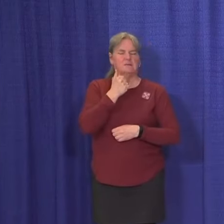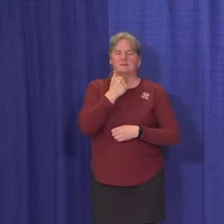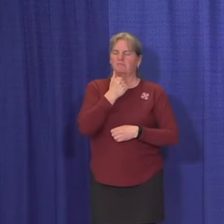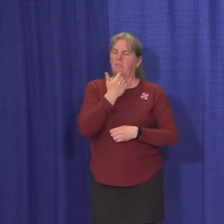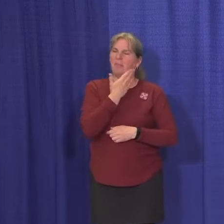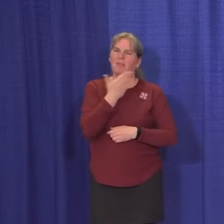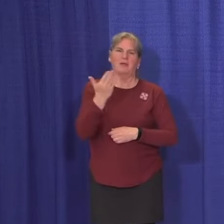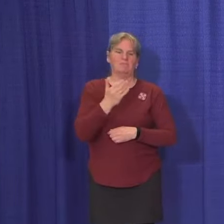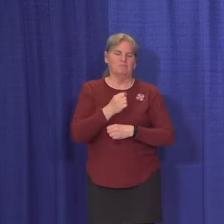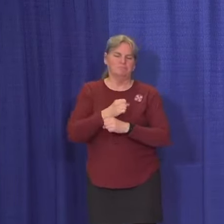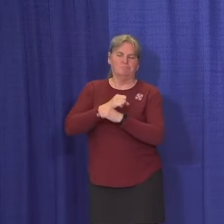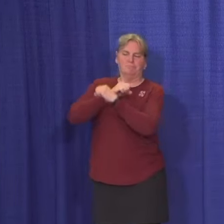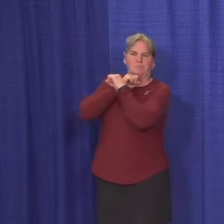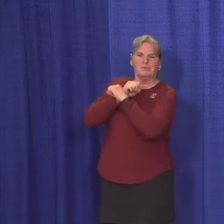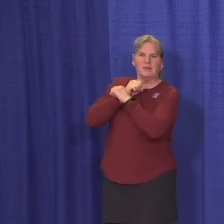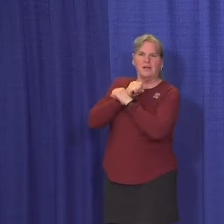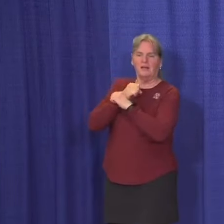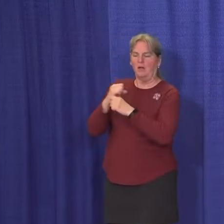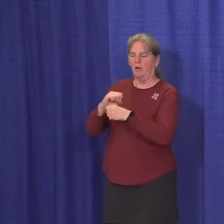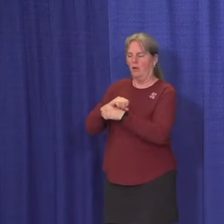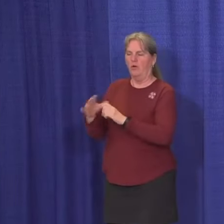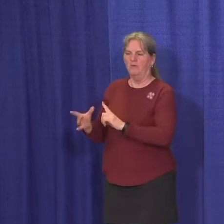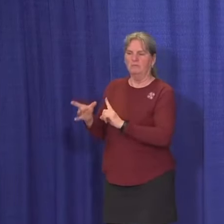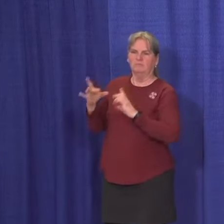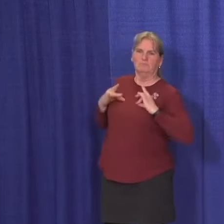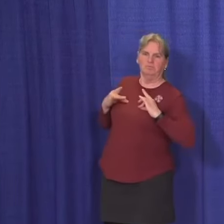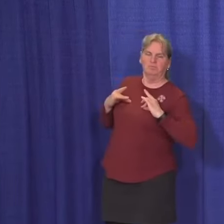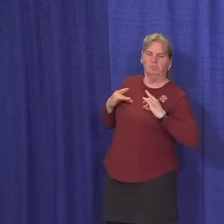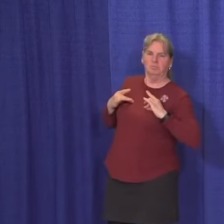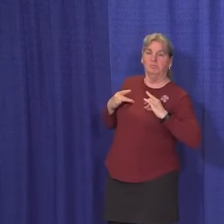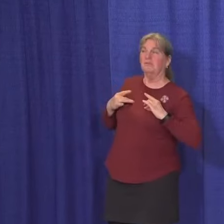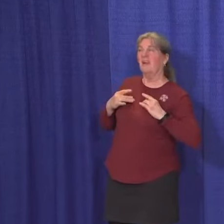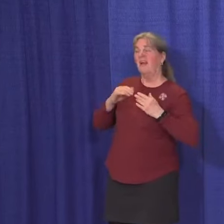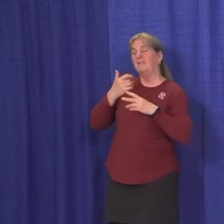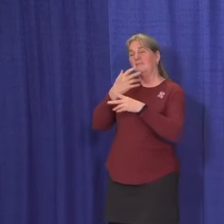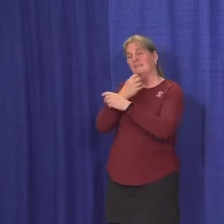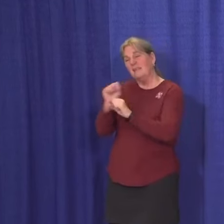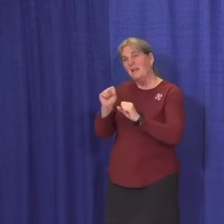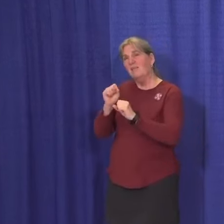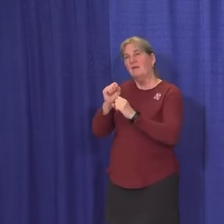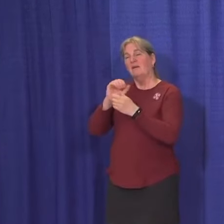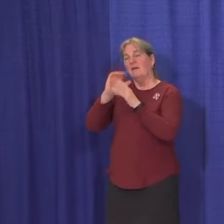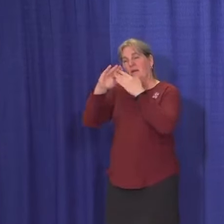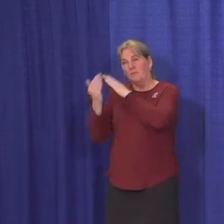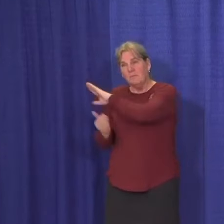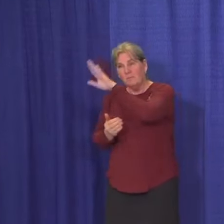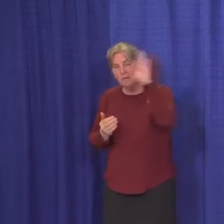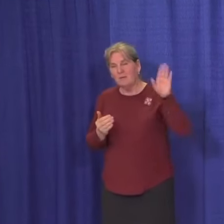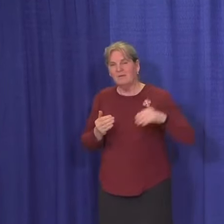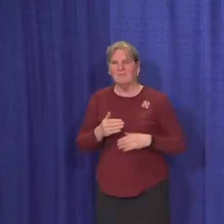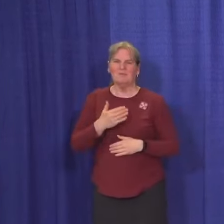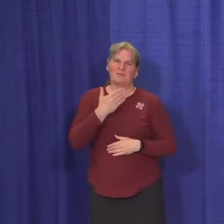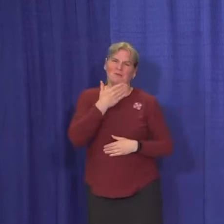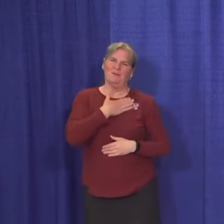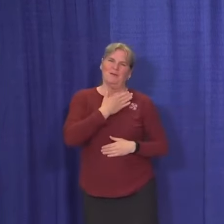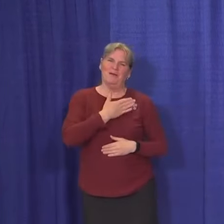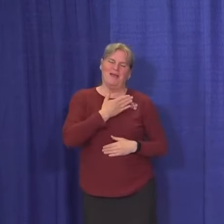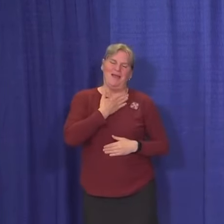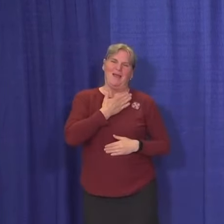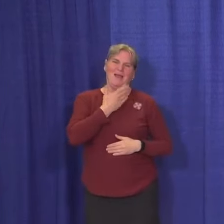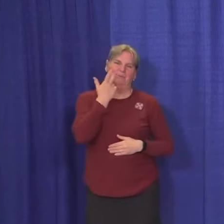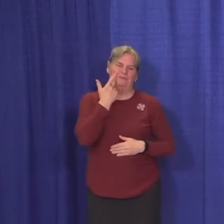ones, and our community against COVID-19. And I'm thrilled that adolescents and youth are going to have this extra layer of